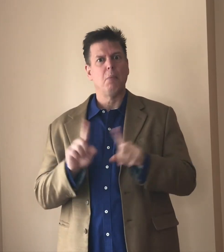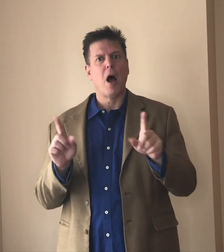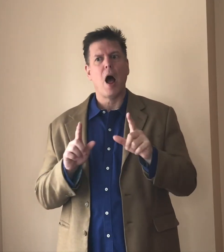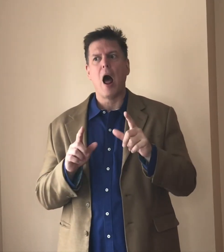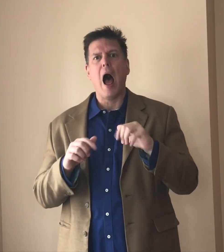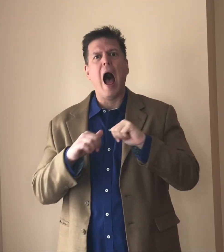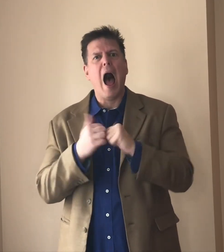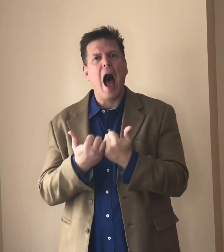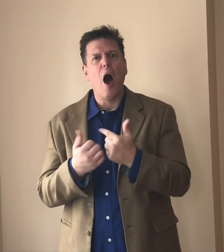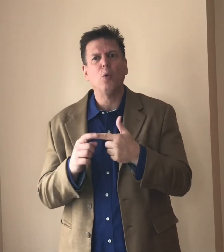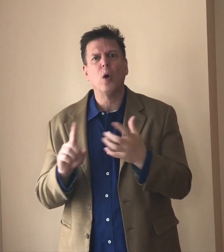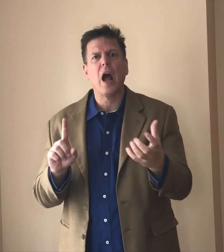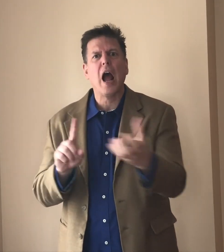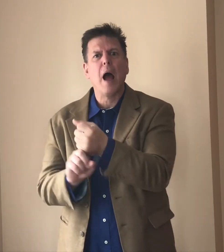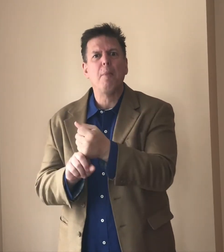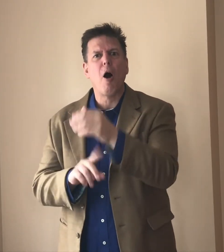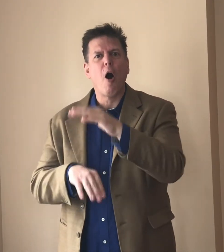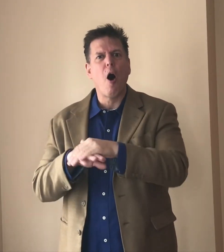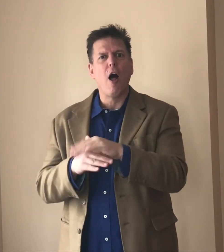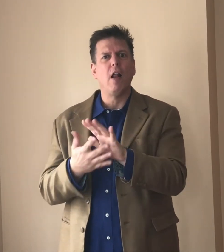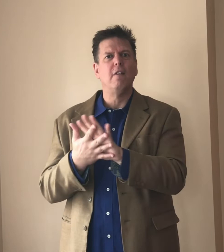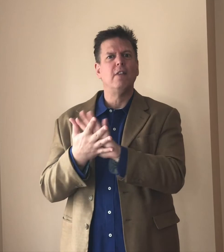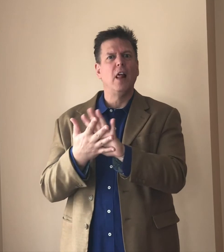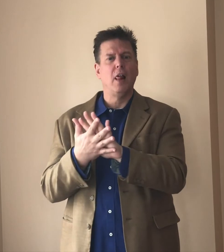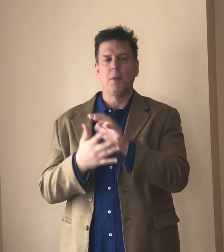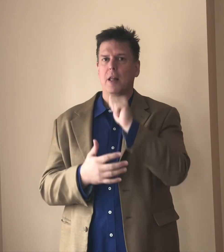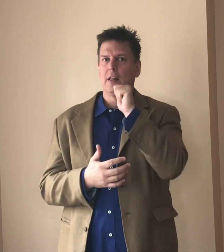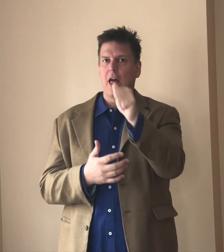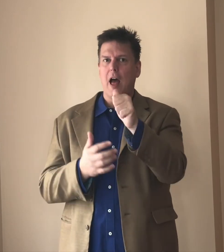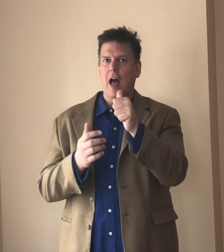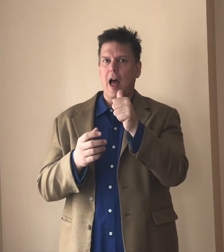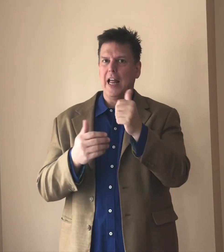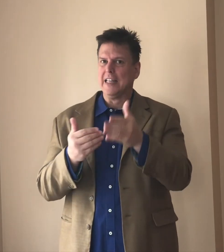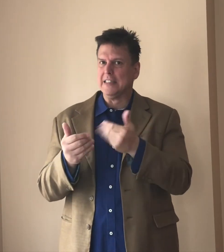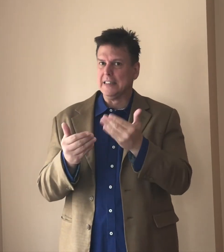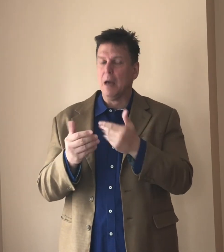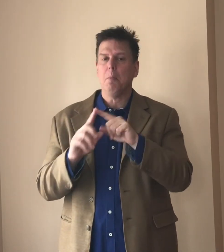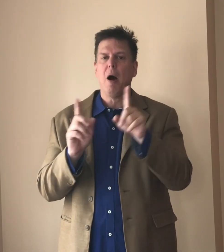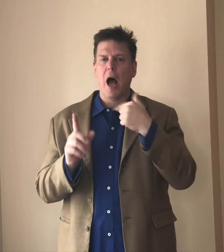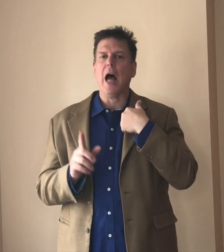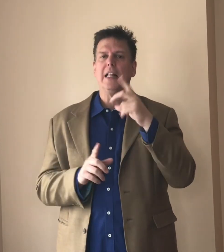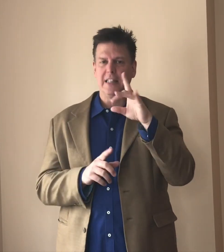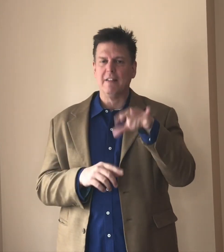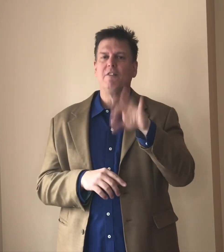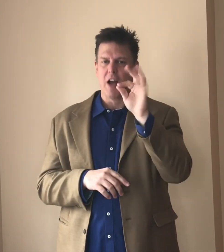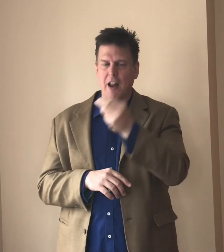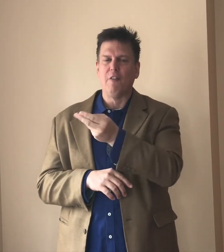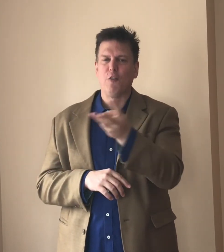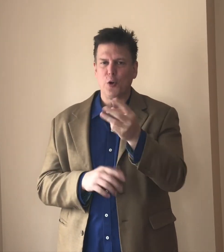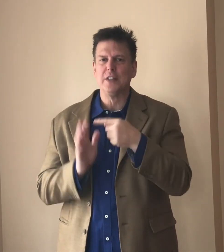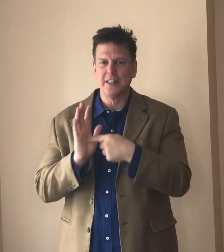to capture this on film is not easy, but I did find several